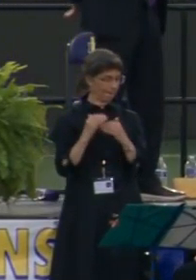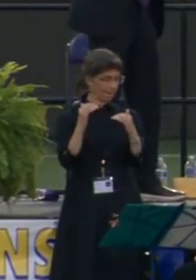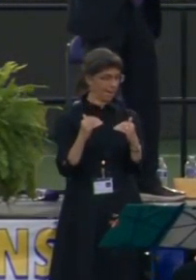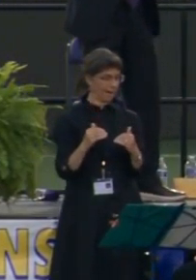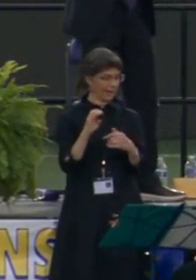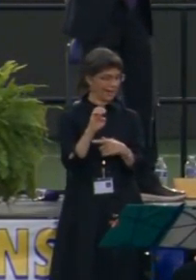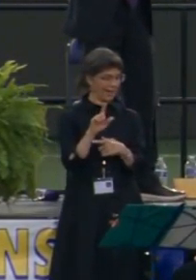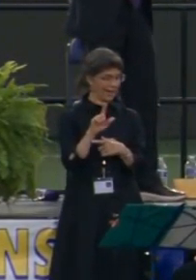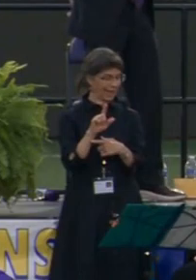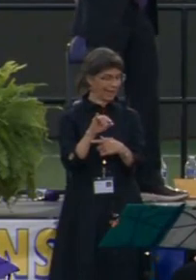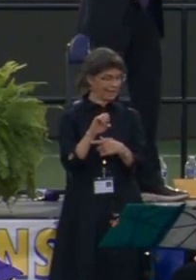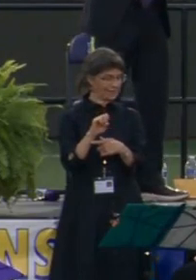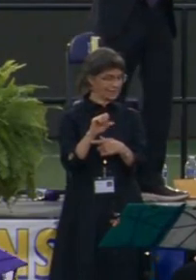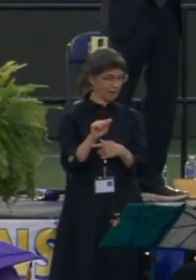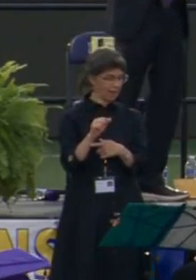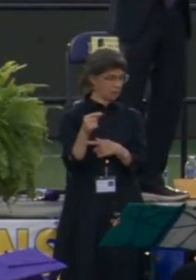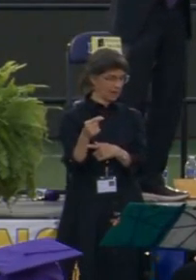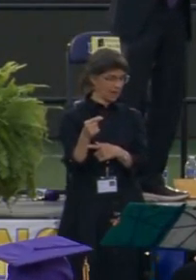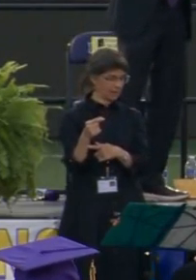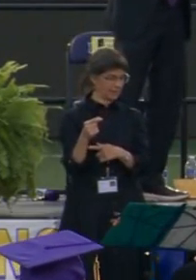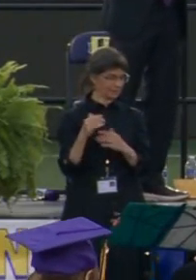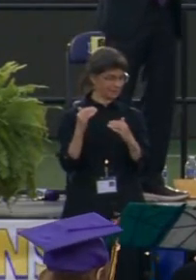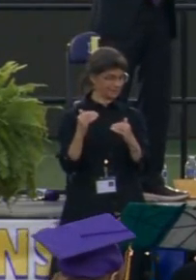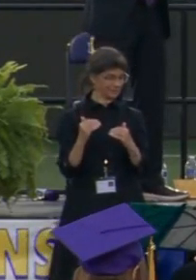Elisa Granados.